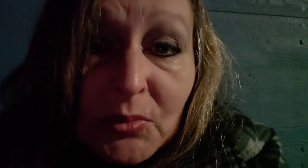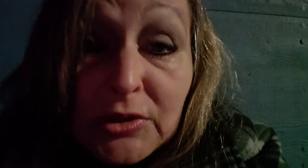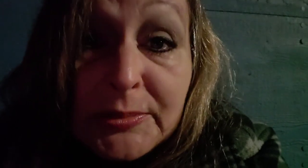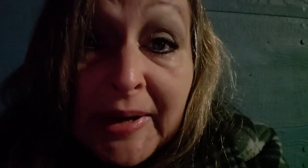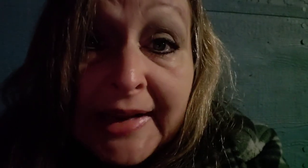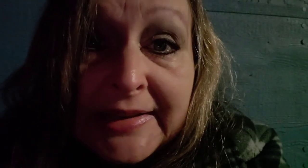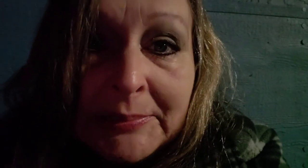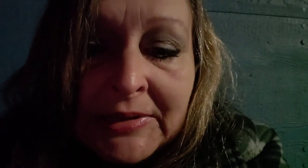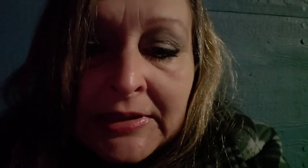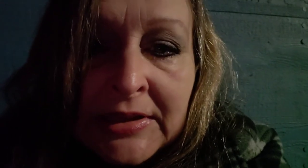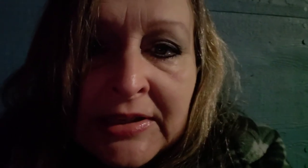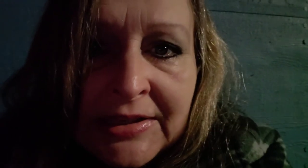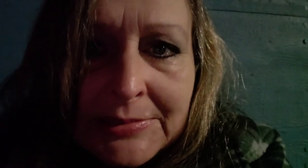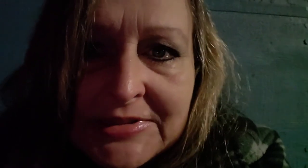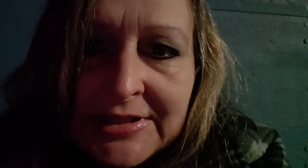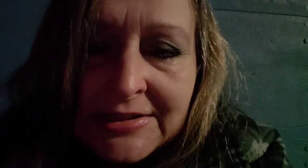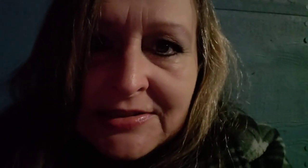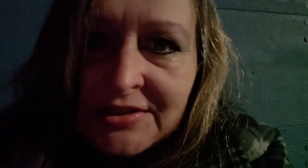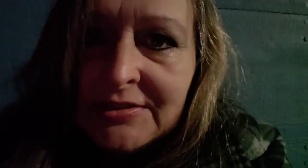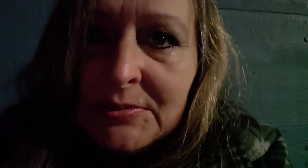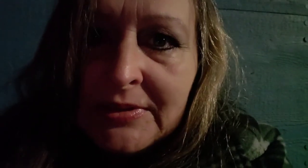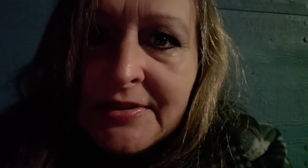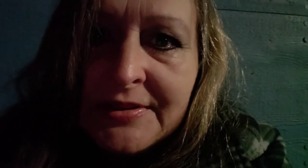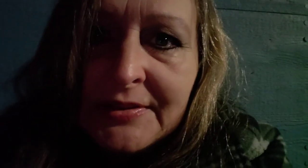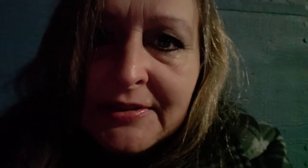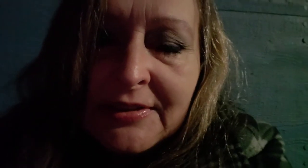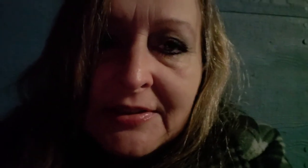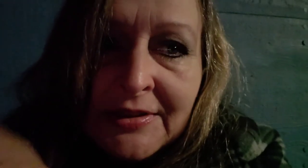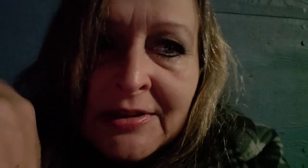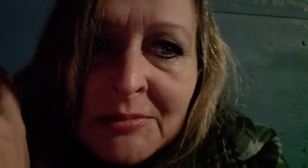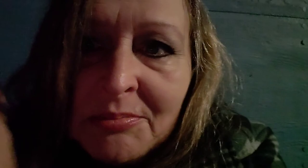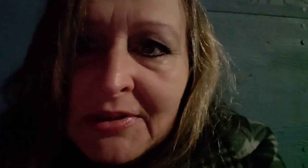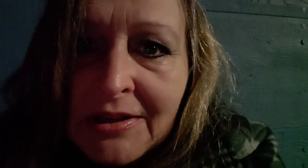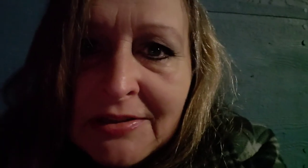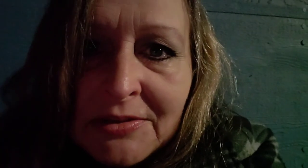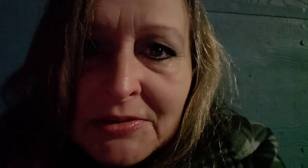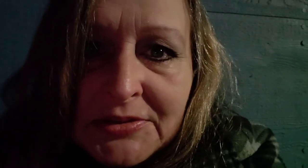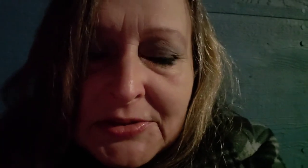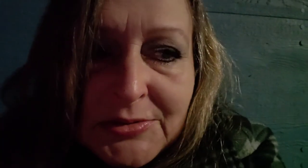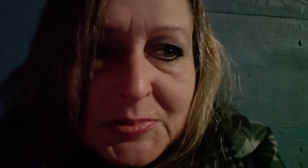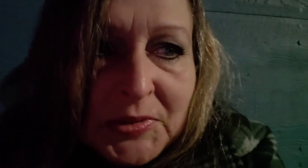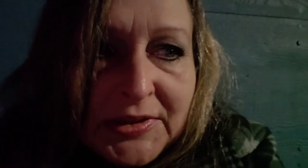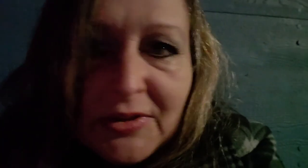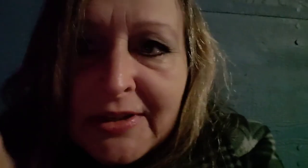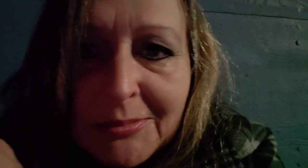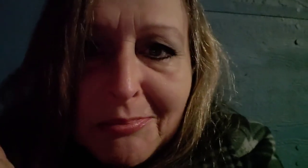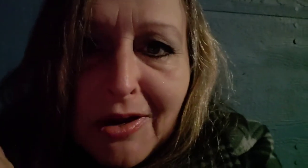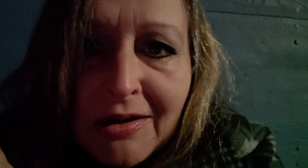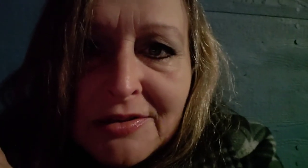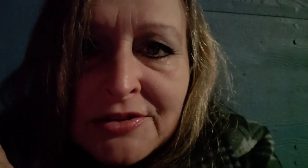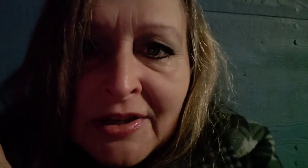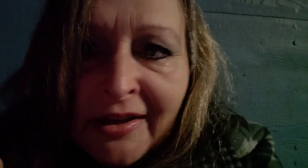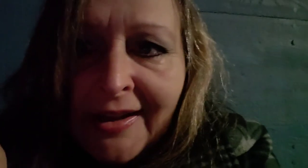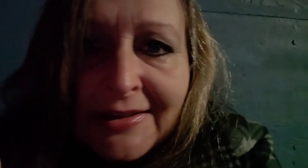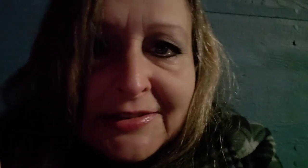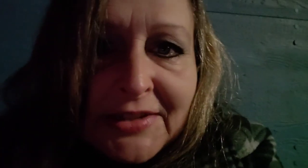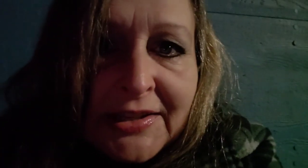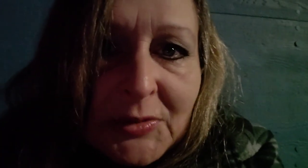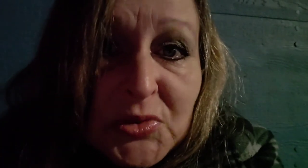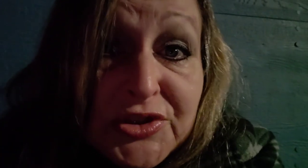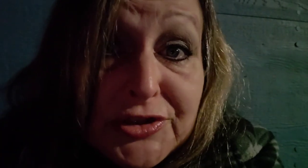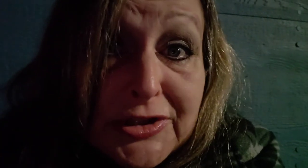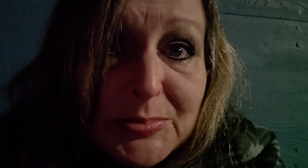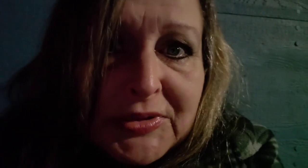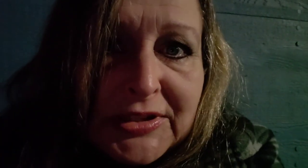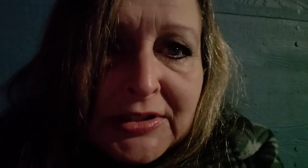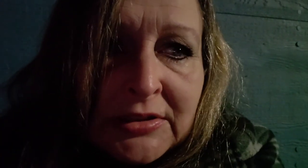a world pandemic. It was dated January 30th. But our local news put it on in March, acting like